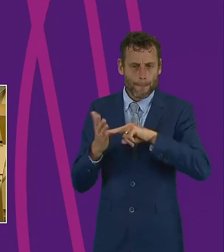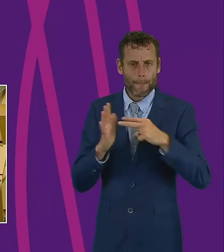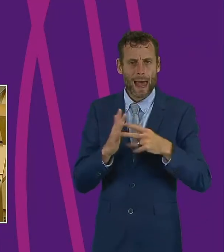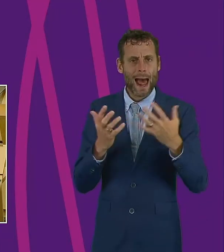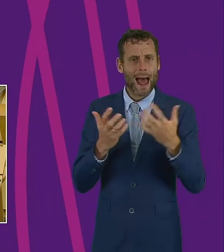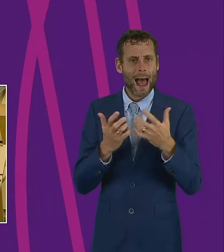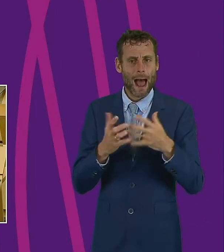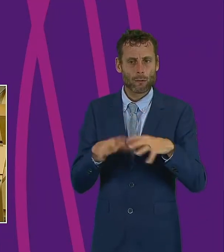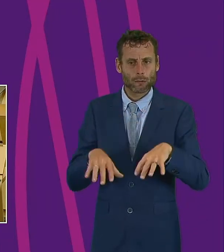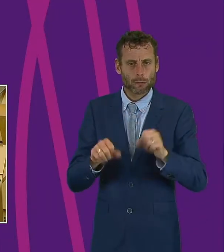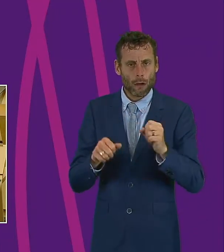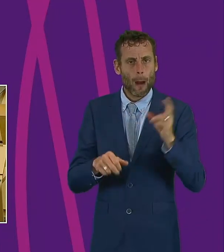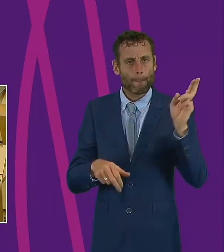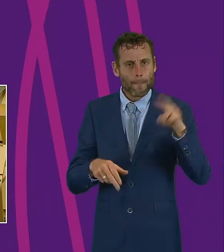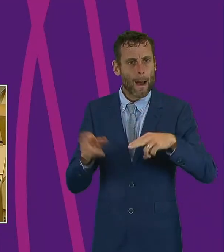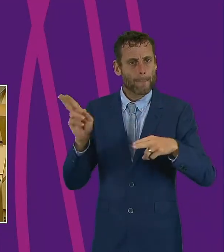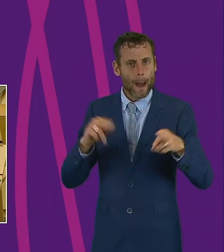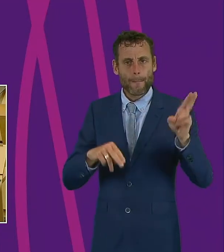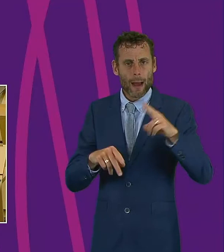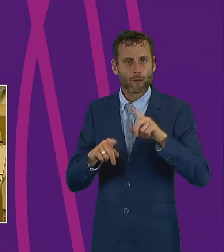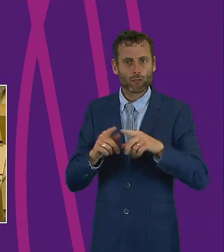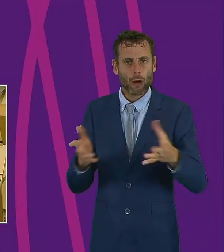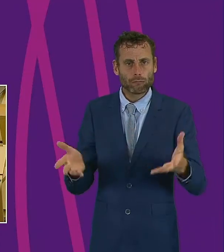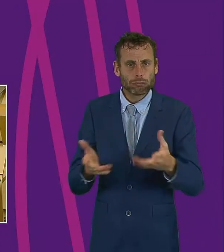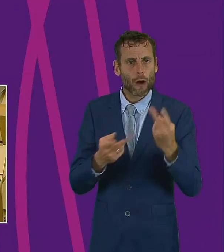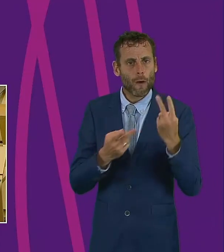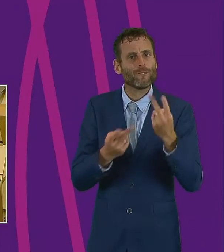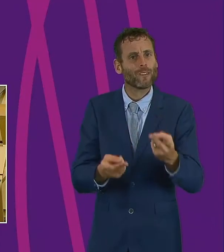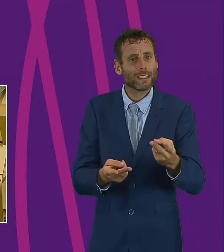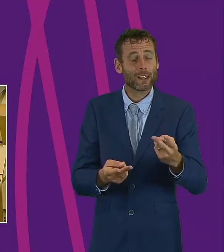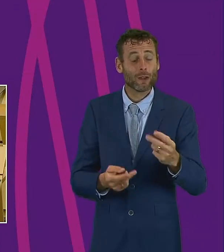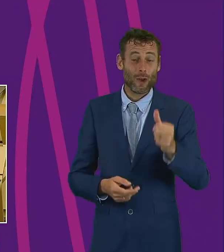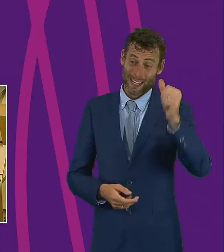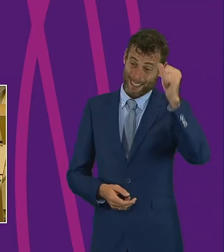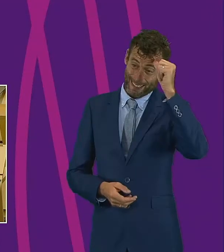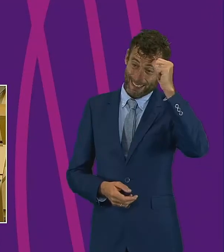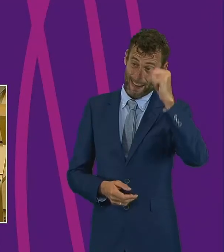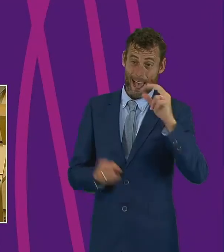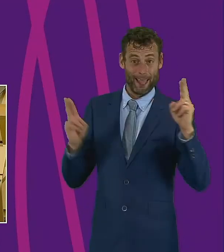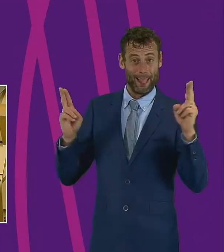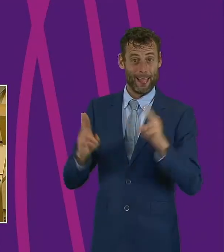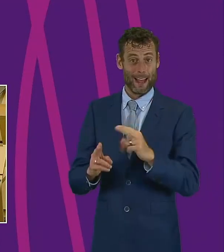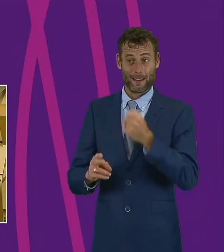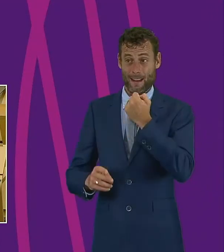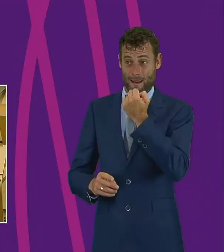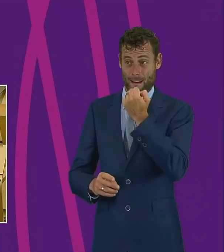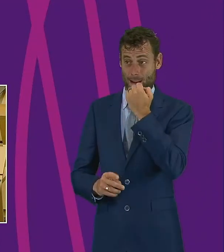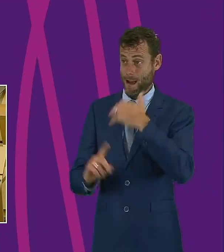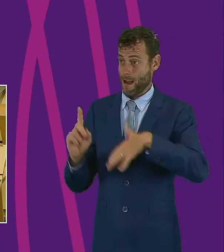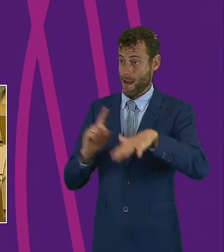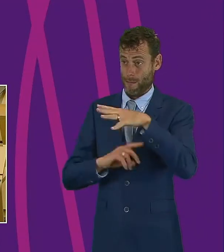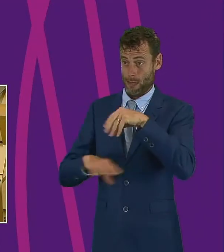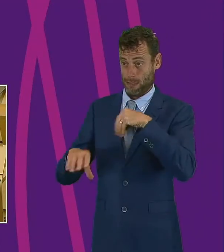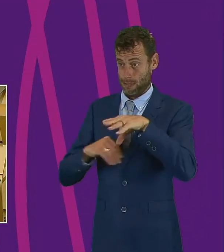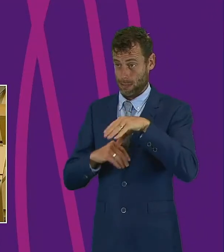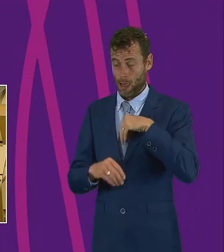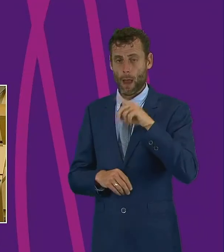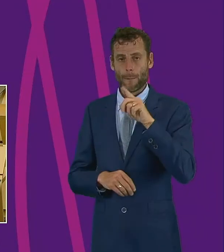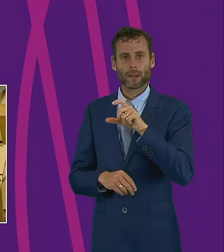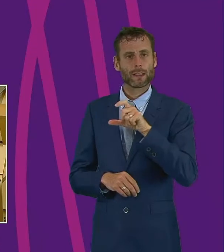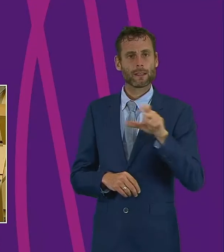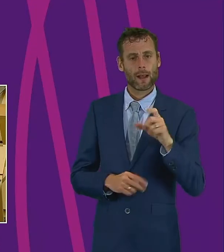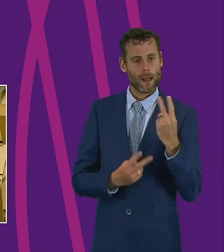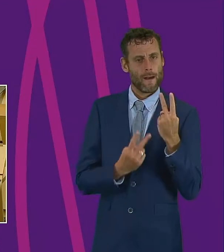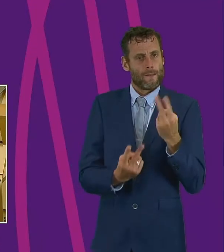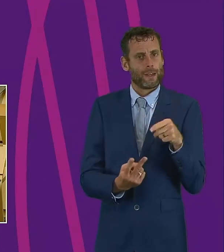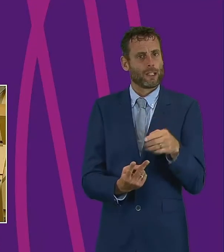incremental approach to this because while we've made significant progress, the virus is still a threat. Currently, residents can have outdoor visits with up to